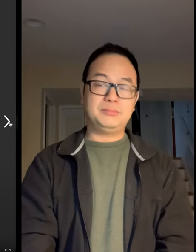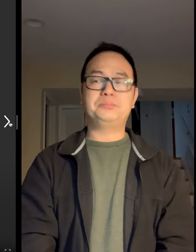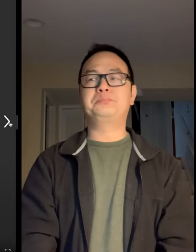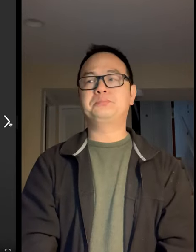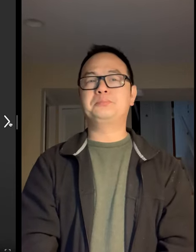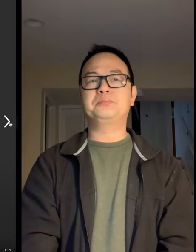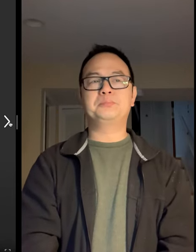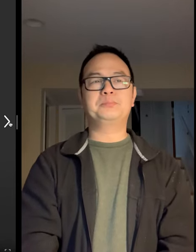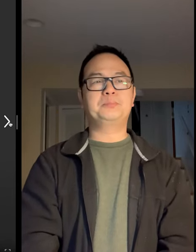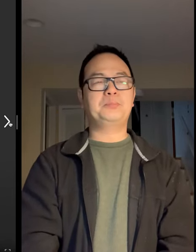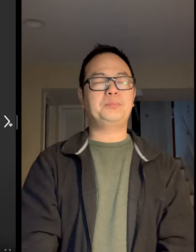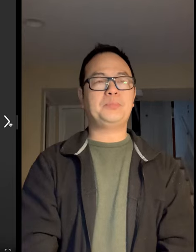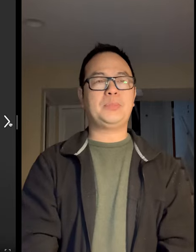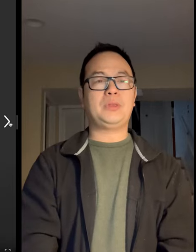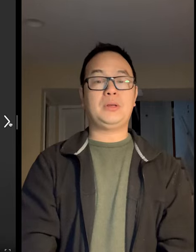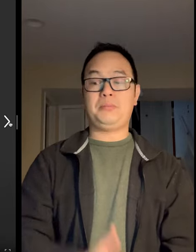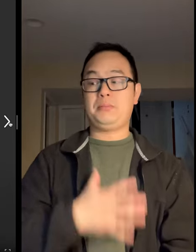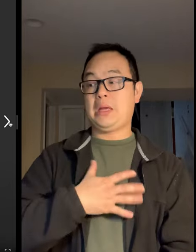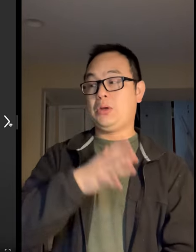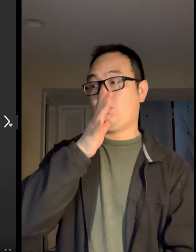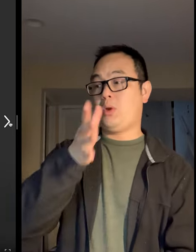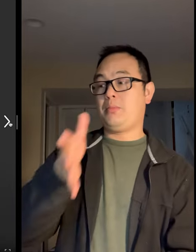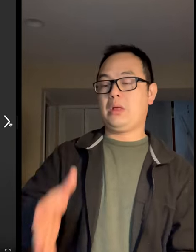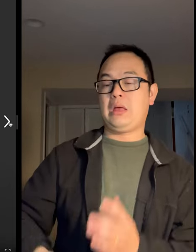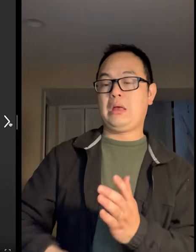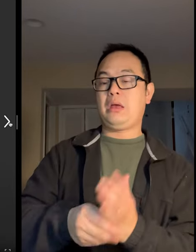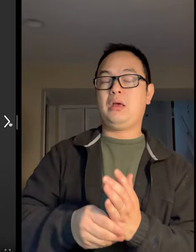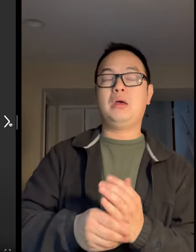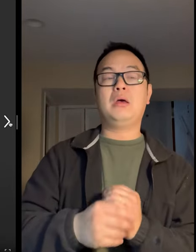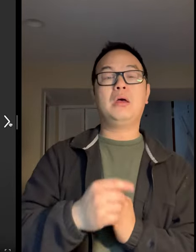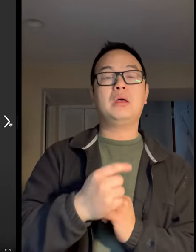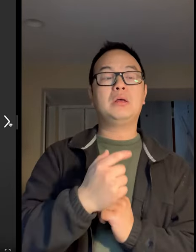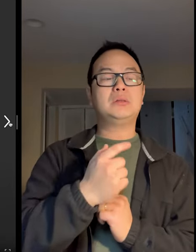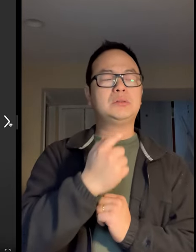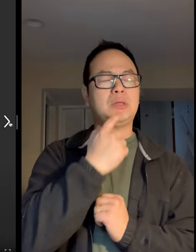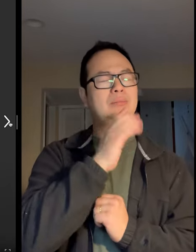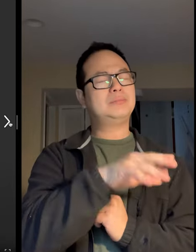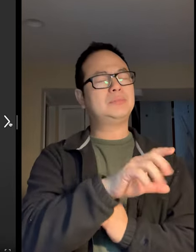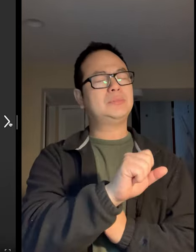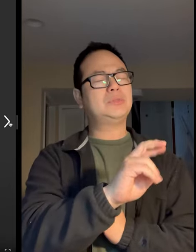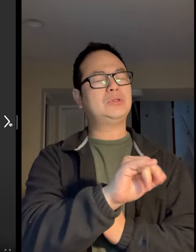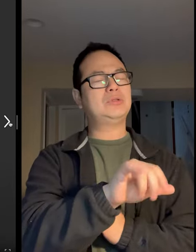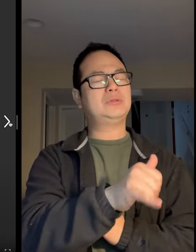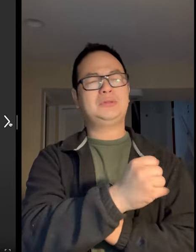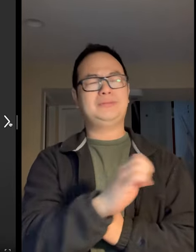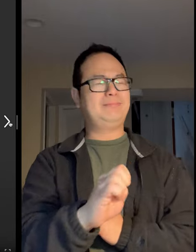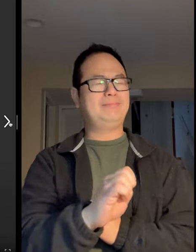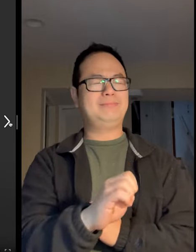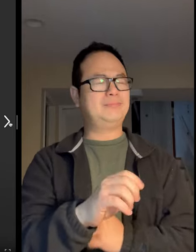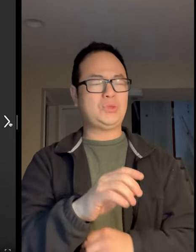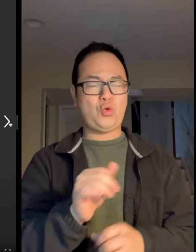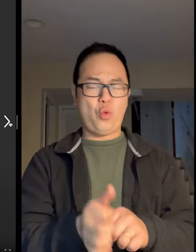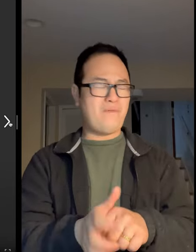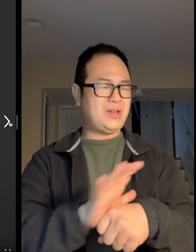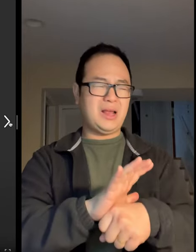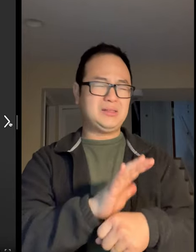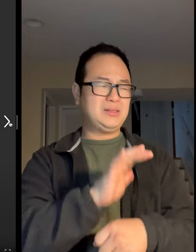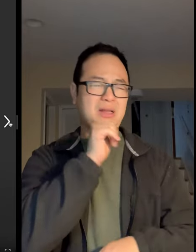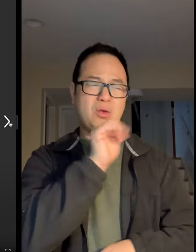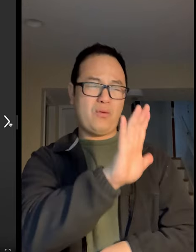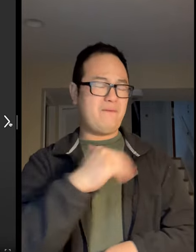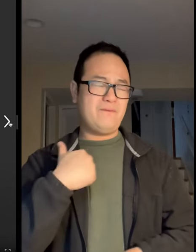My grandmother chimed in, Sungjiak, COVID-19 is not your fault. There is nothing wrong